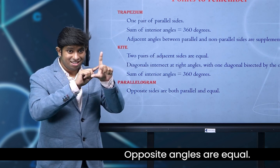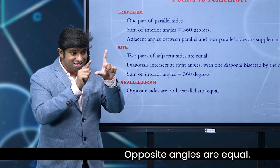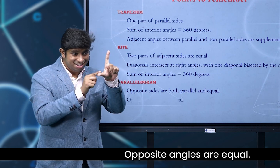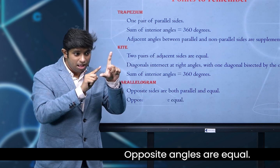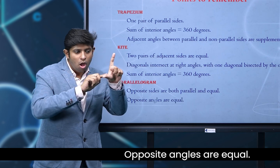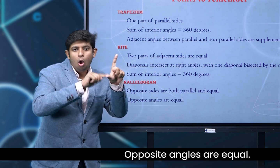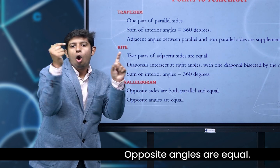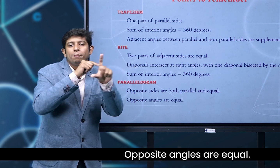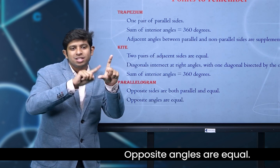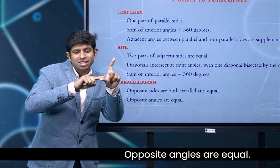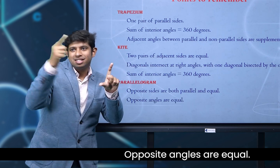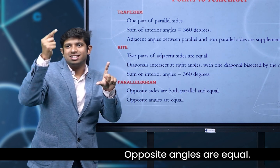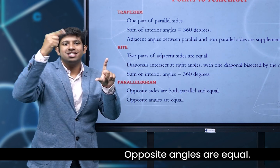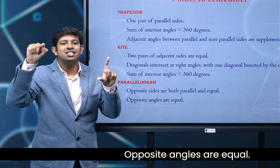Opposite angles are equal.